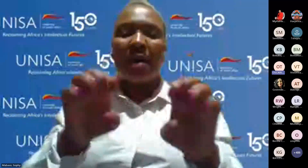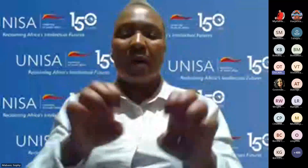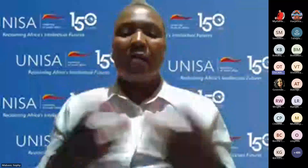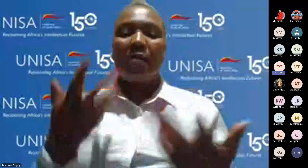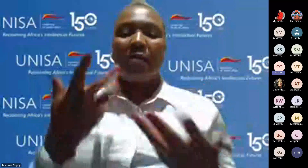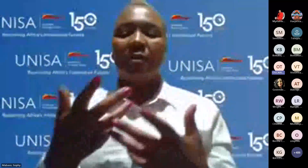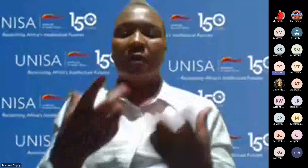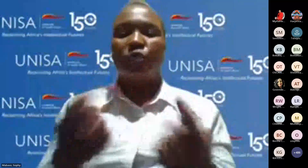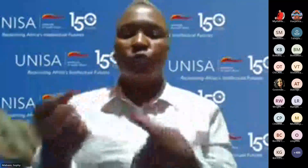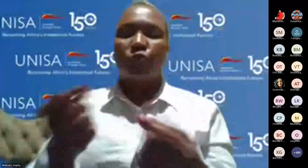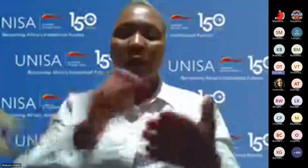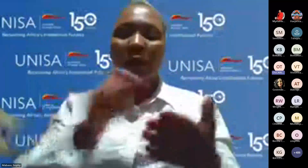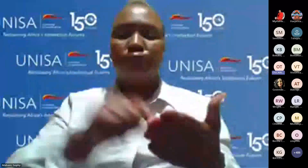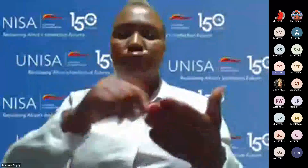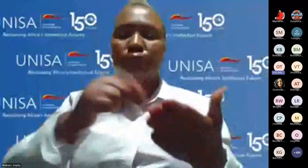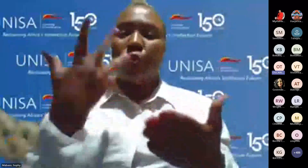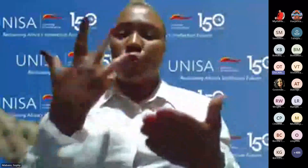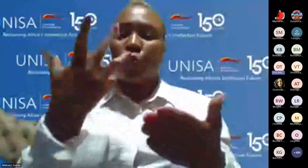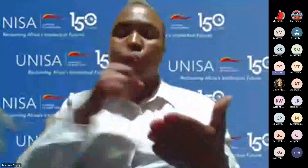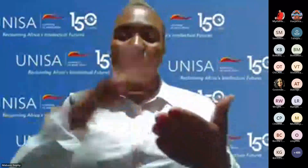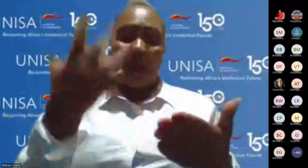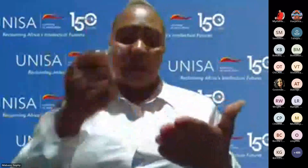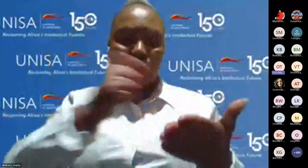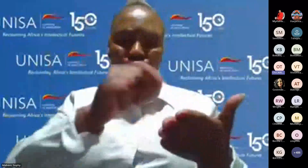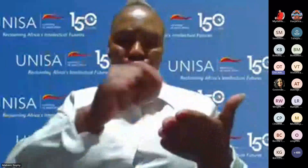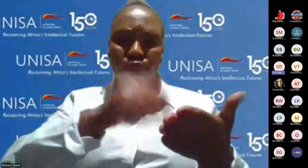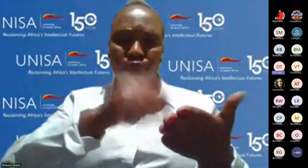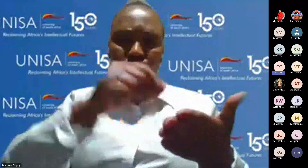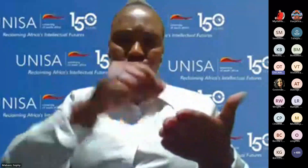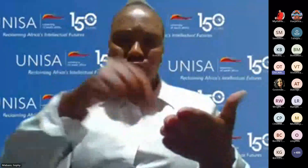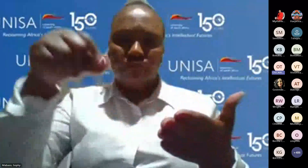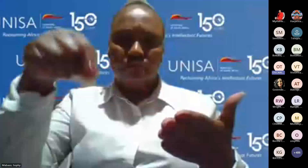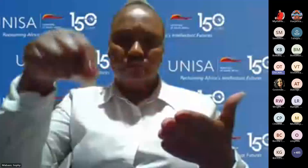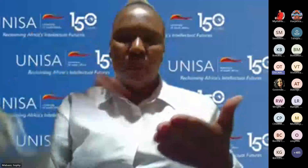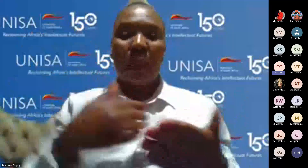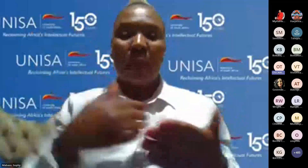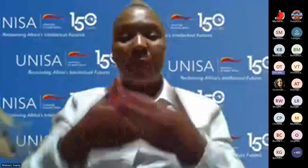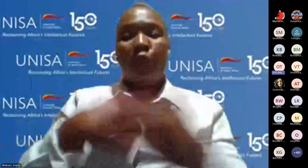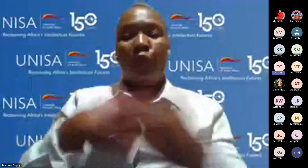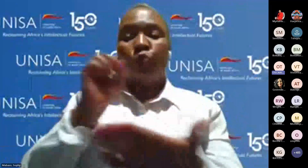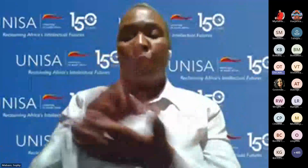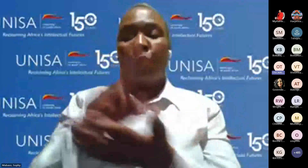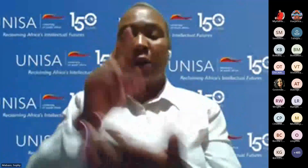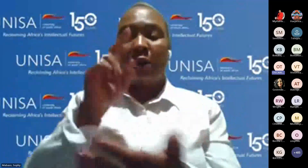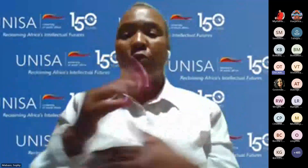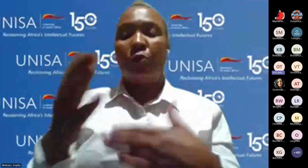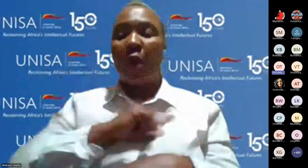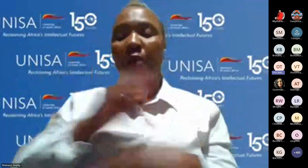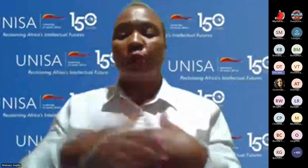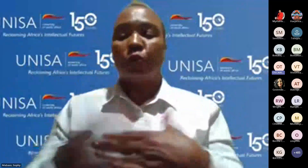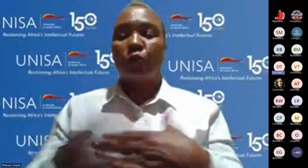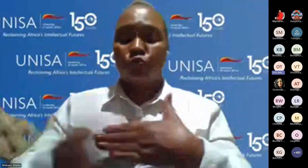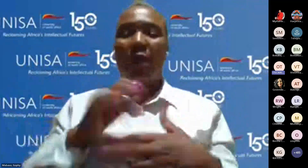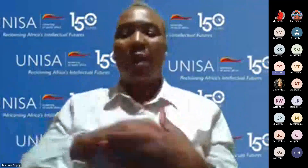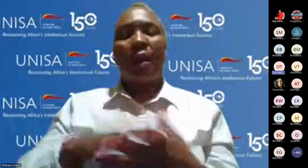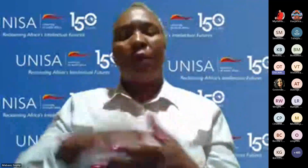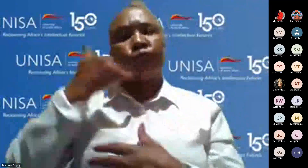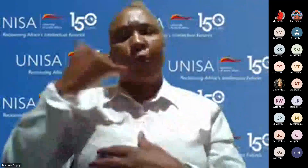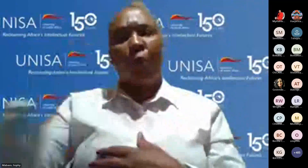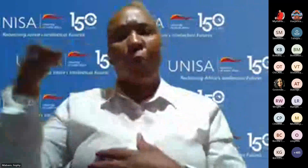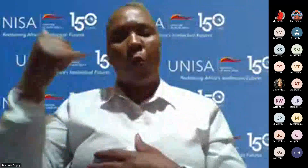doing a handwritten. And then afterwards, before 12, because they were closing at 12, I did call my